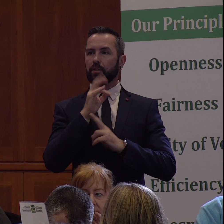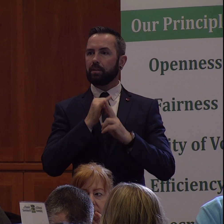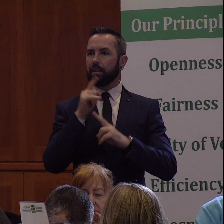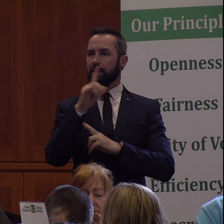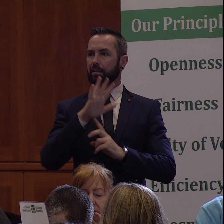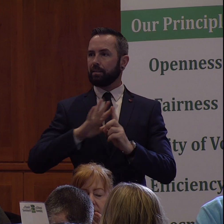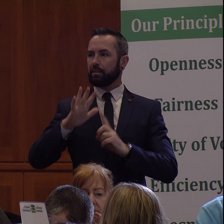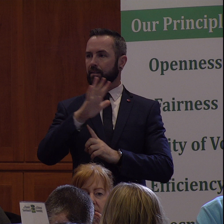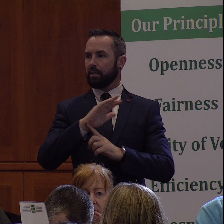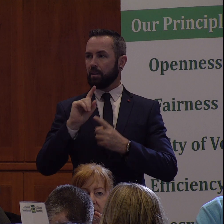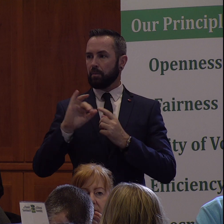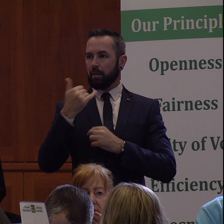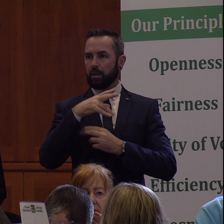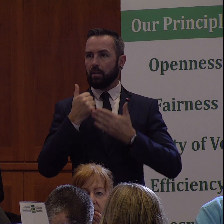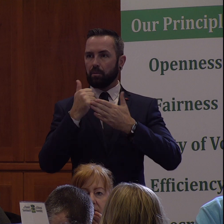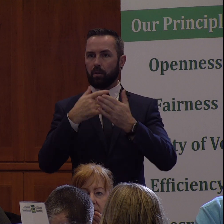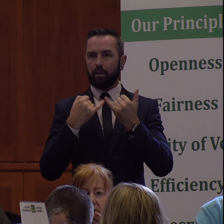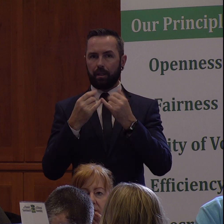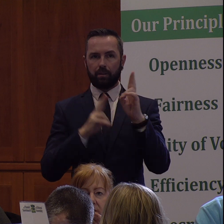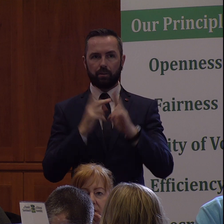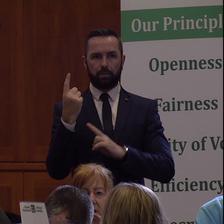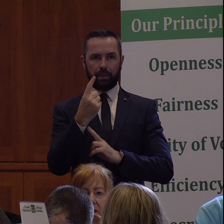this regard, and perhaps are not as supported as they might be.